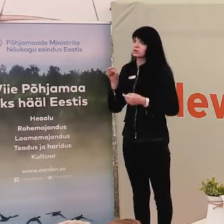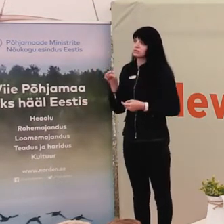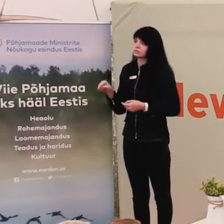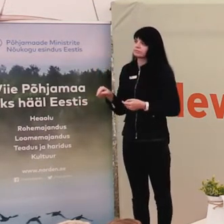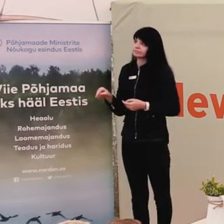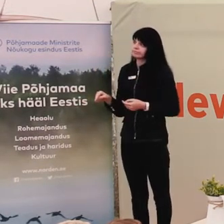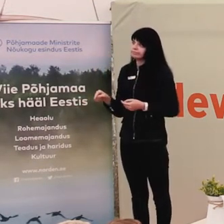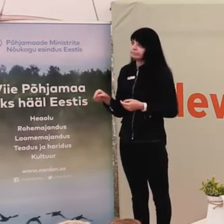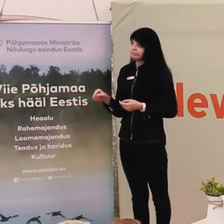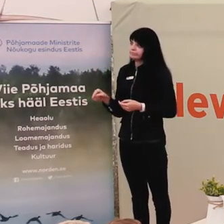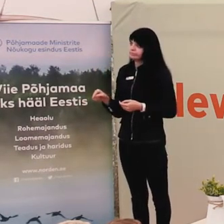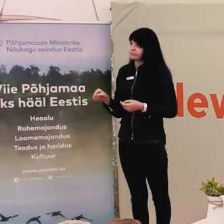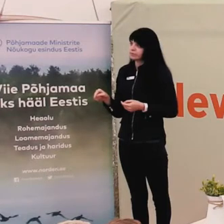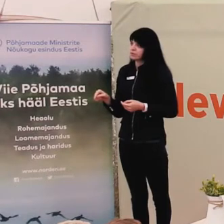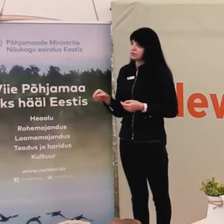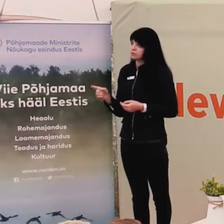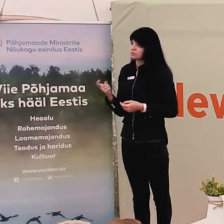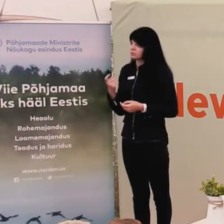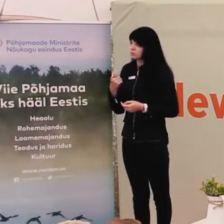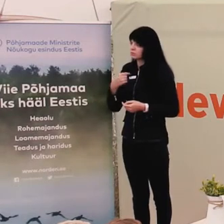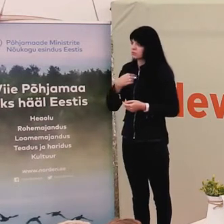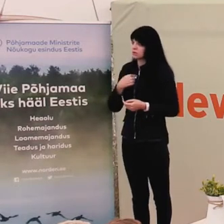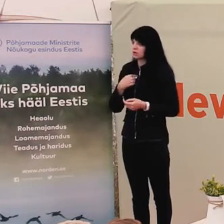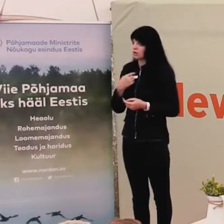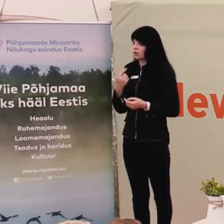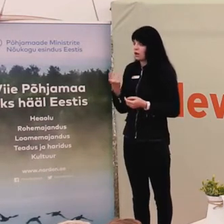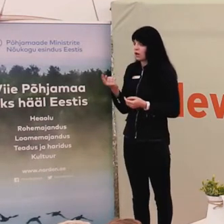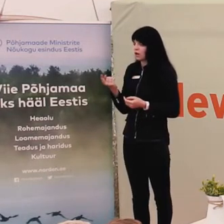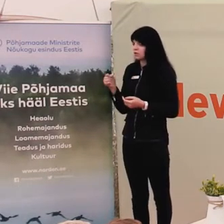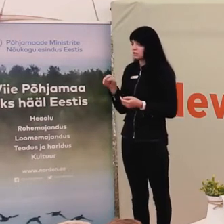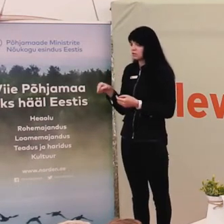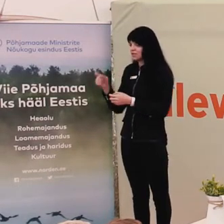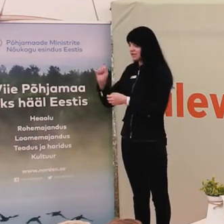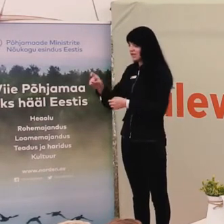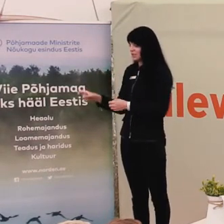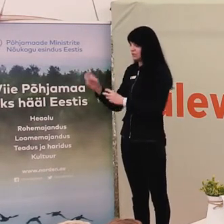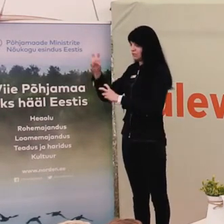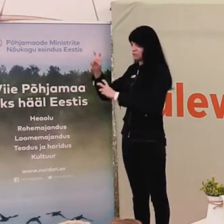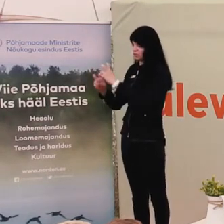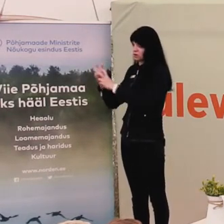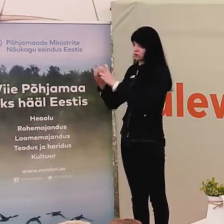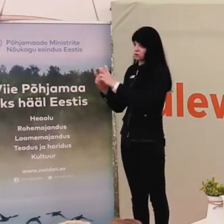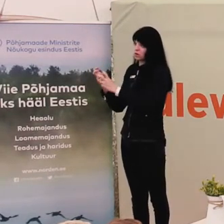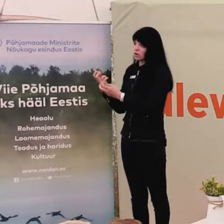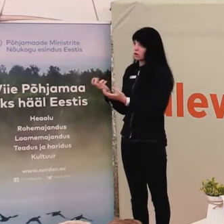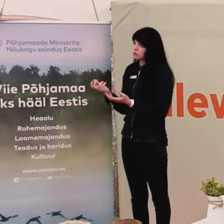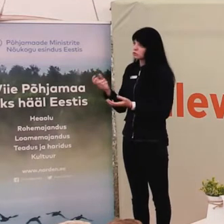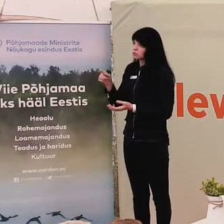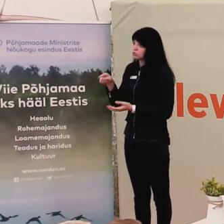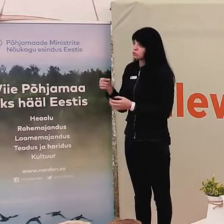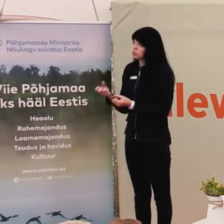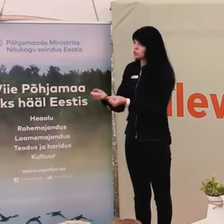And I find I still advocate of human factor in everything. I think it takes strong leadership and speaking out and a strong